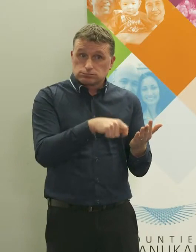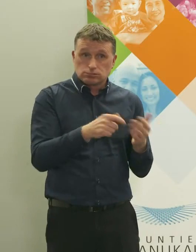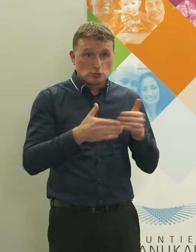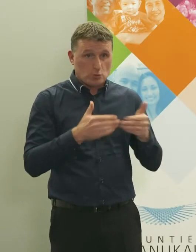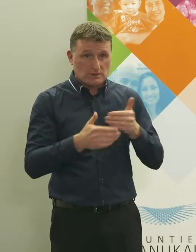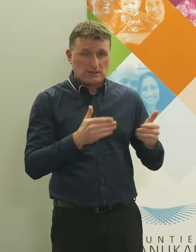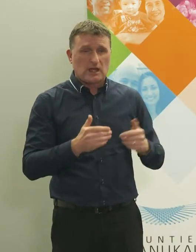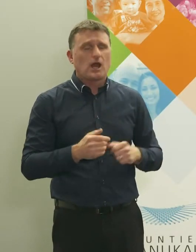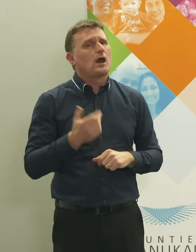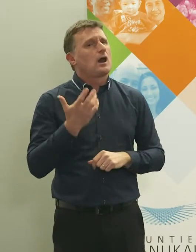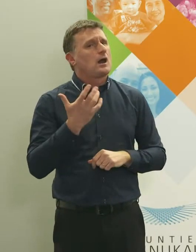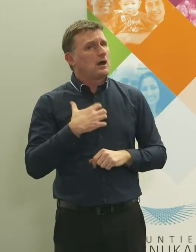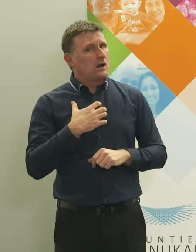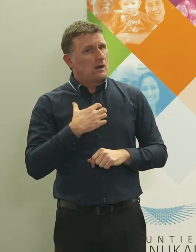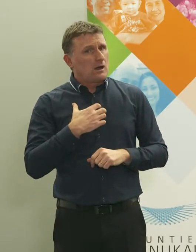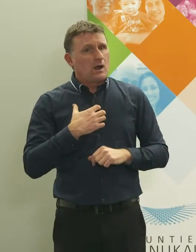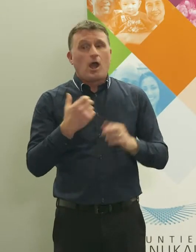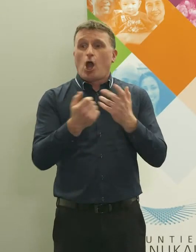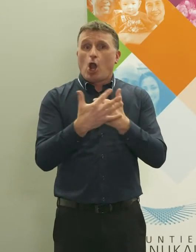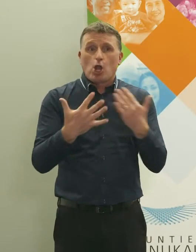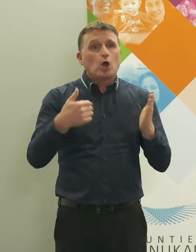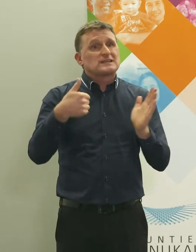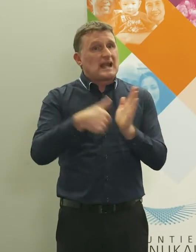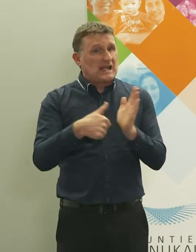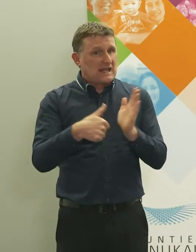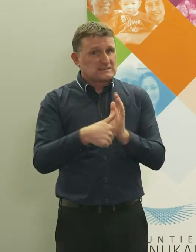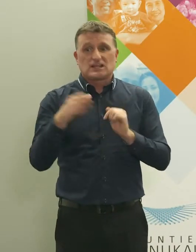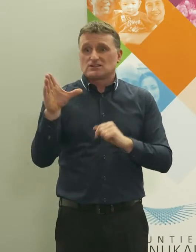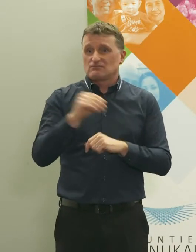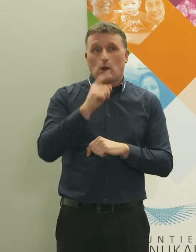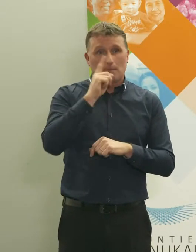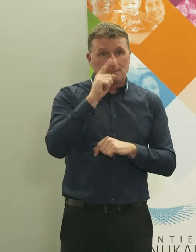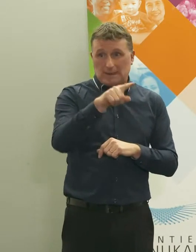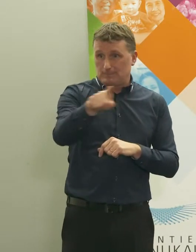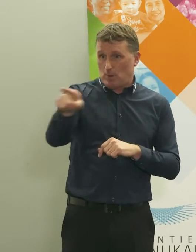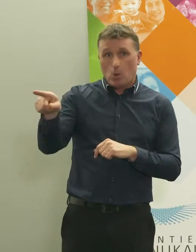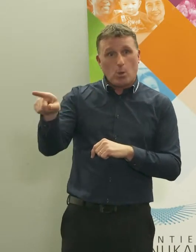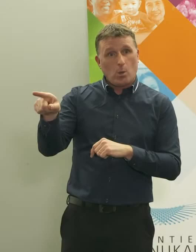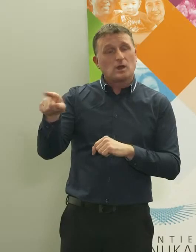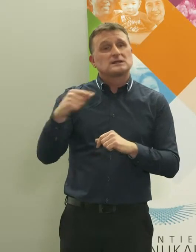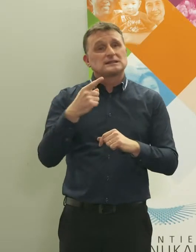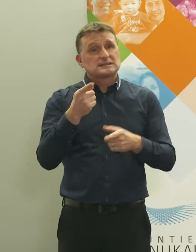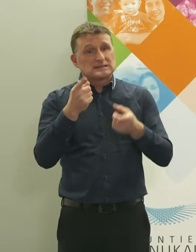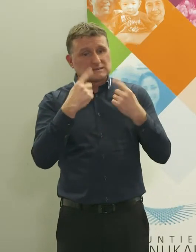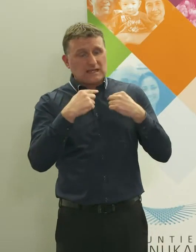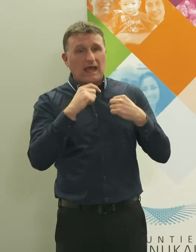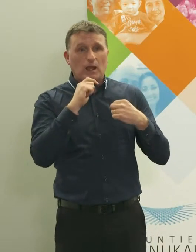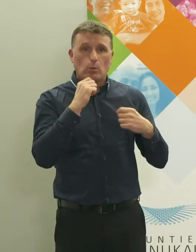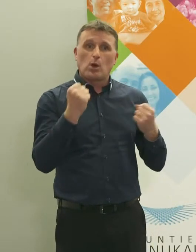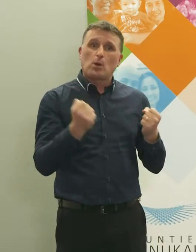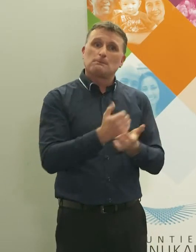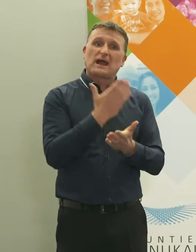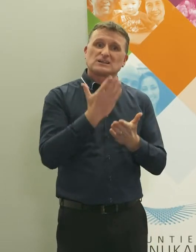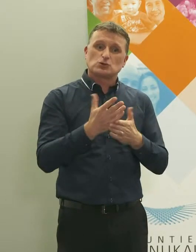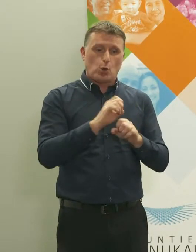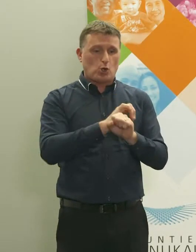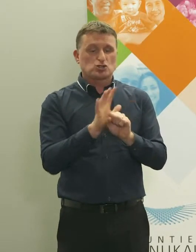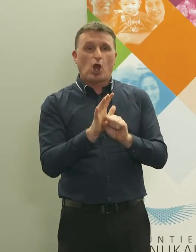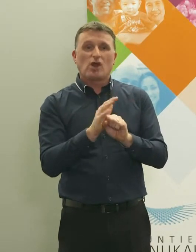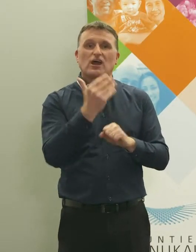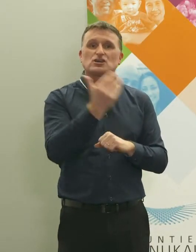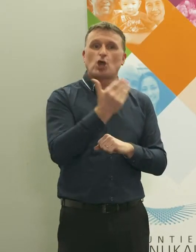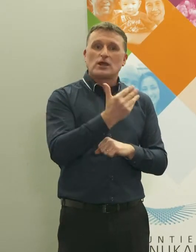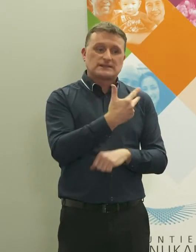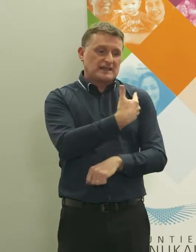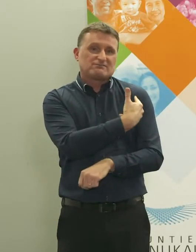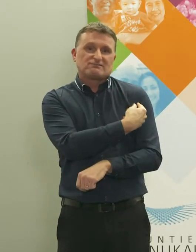the number of letters that I've received from people concerned that the government would be making COVID-19 vaccinations compulsory. This is